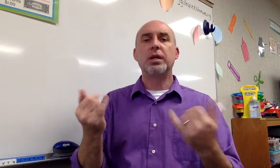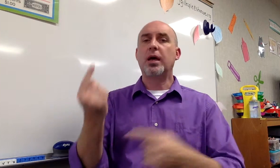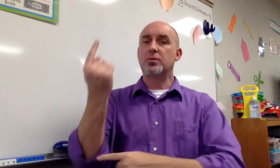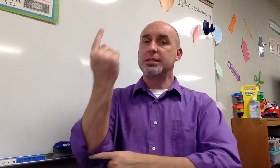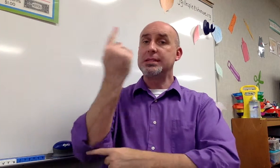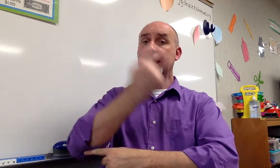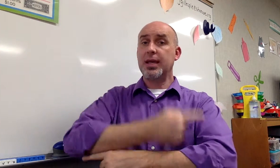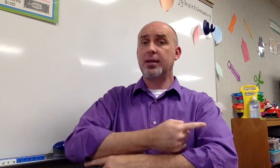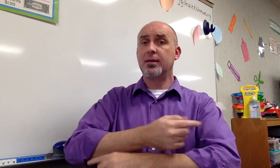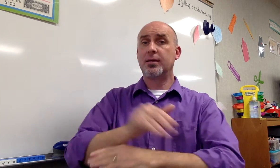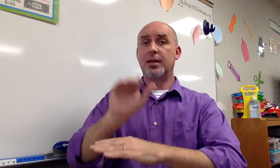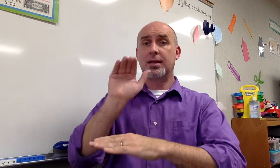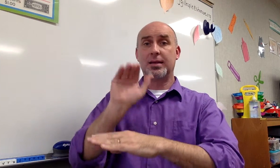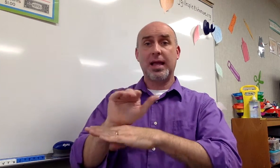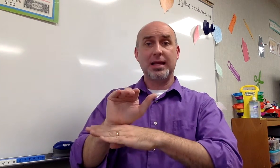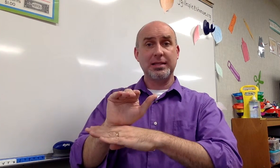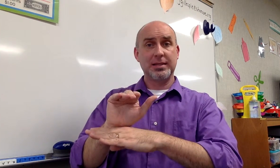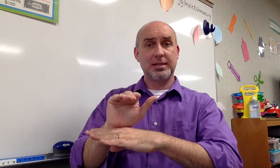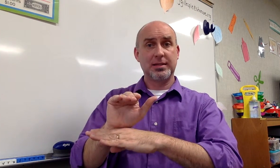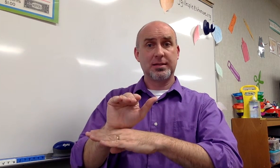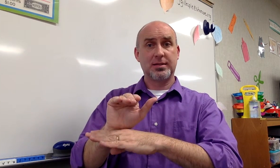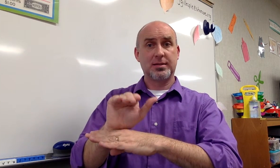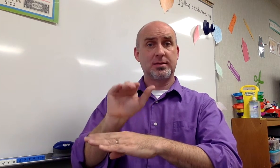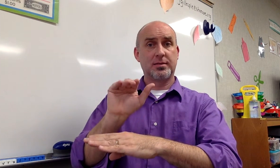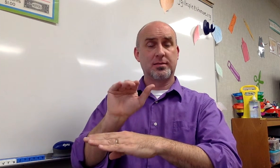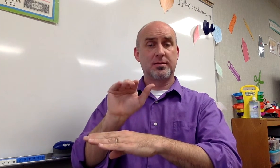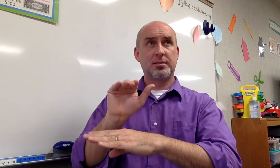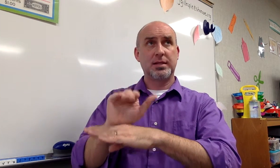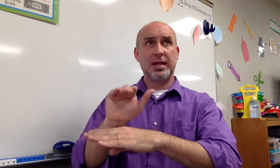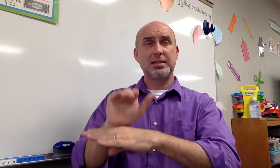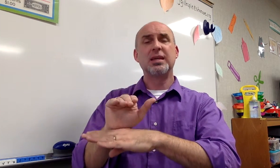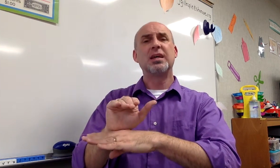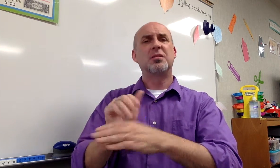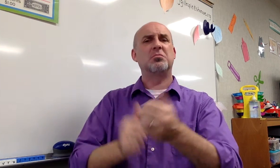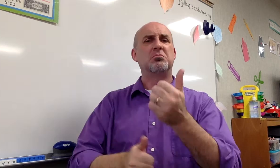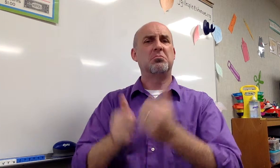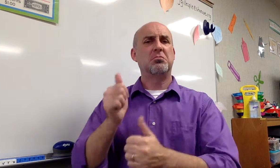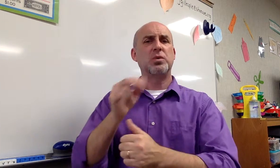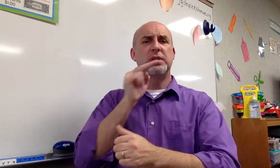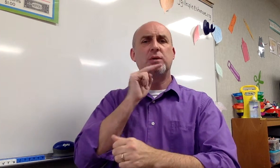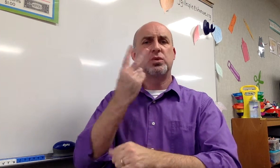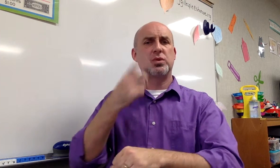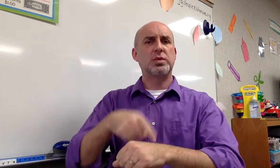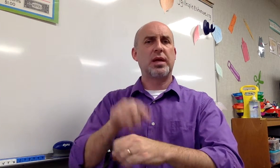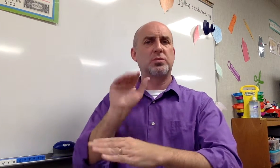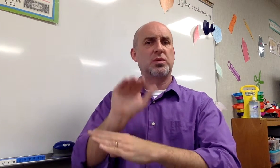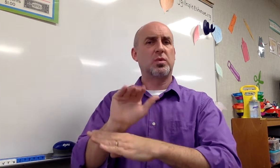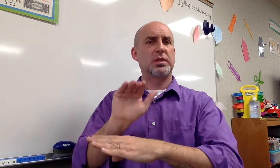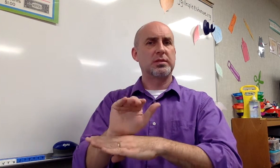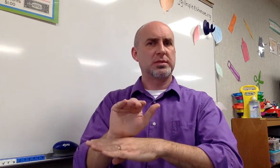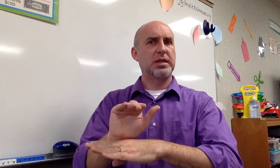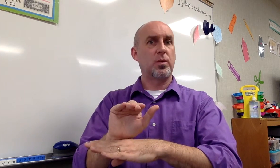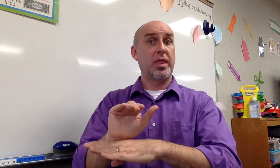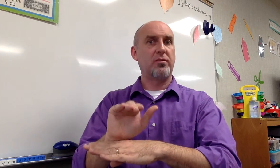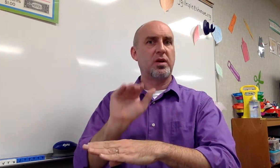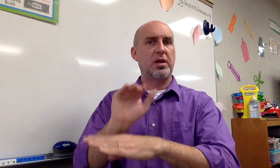now, day, night, night. Most nouns are 2 times, so we're going to stick with that for now,